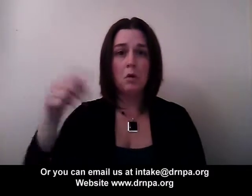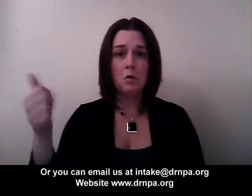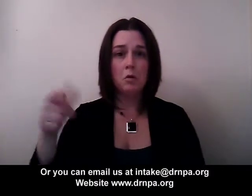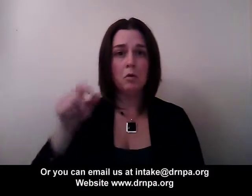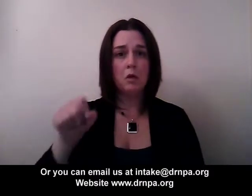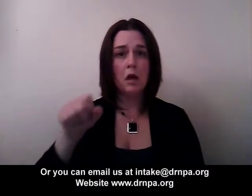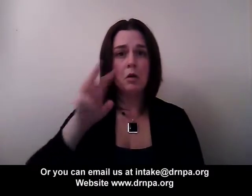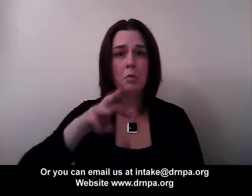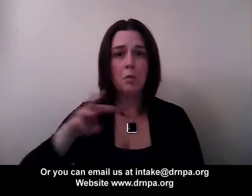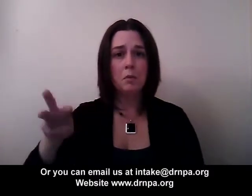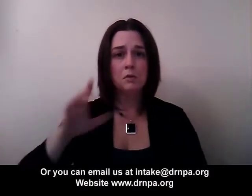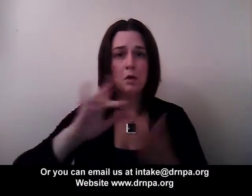Website